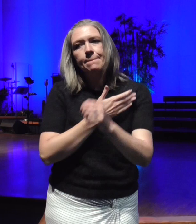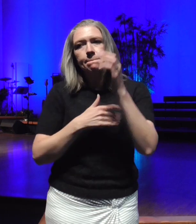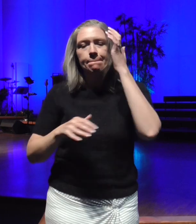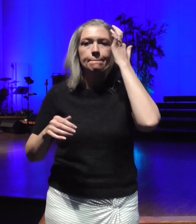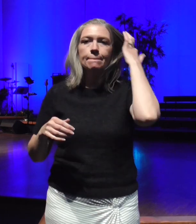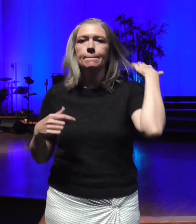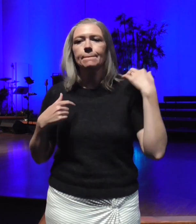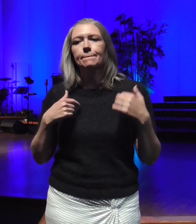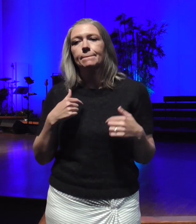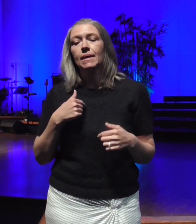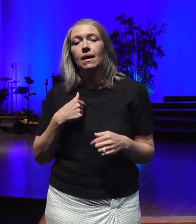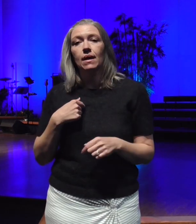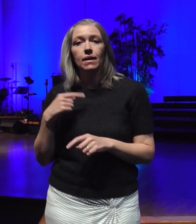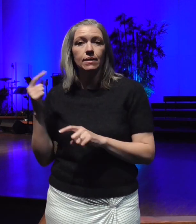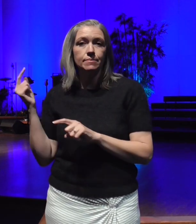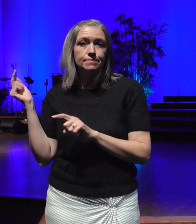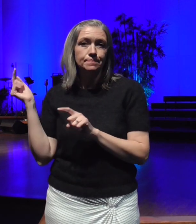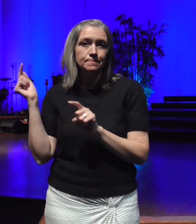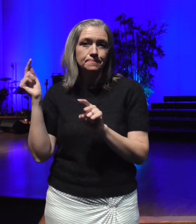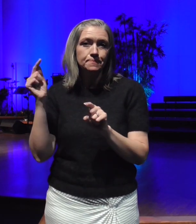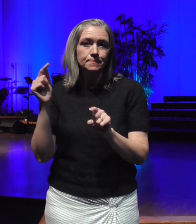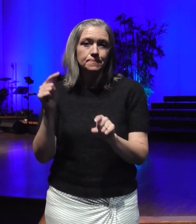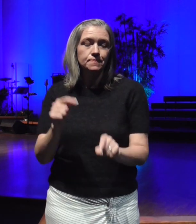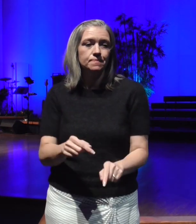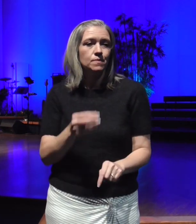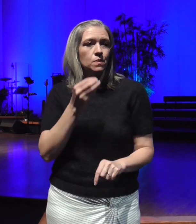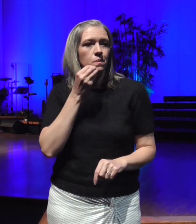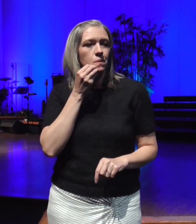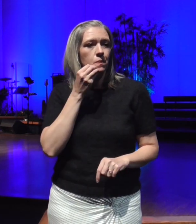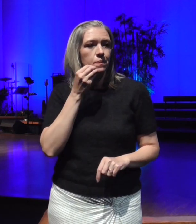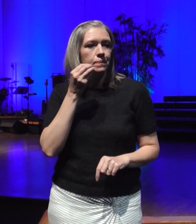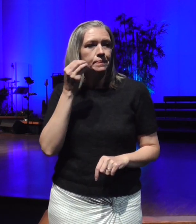I'm coming home.